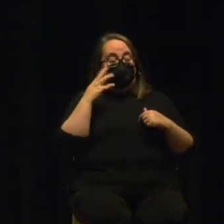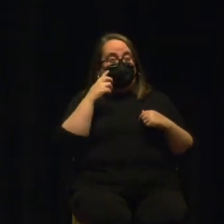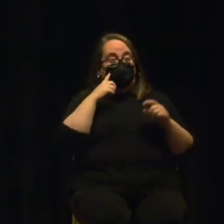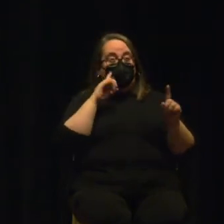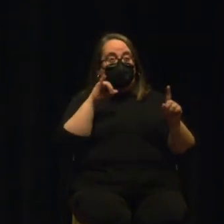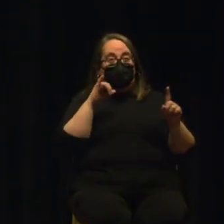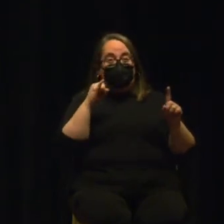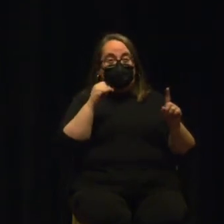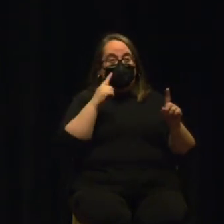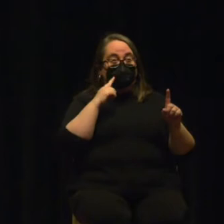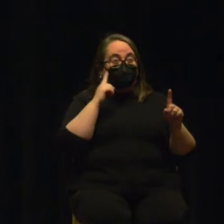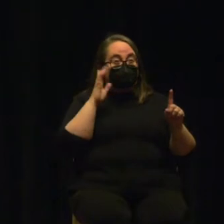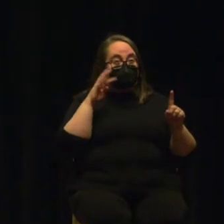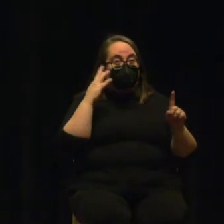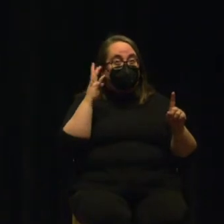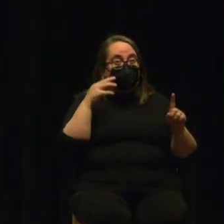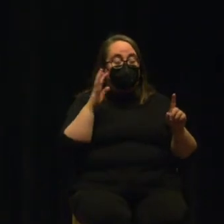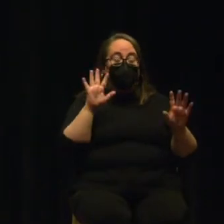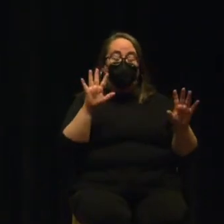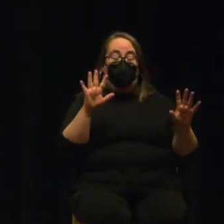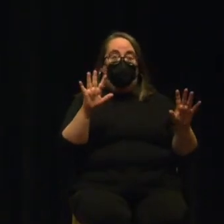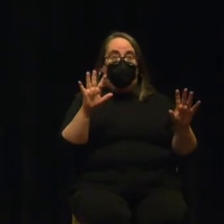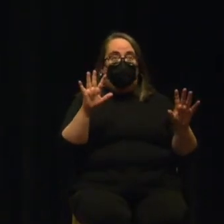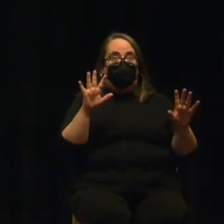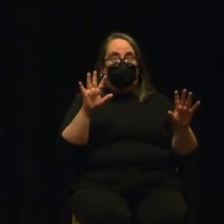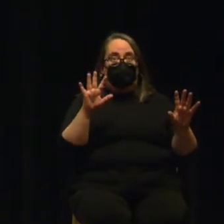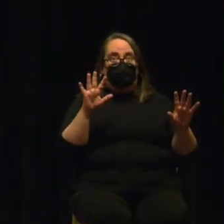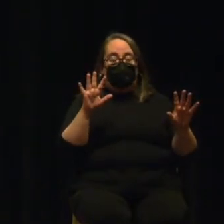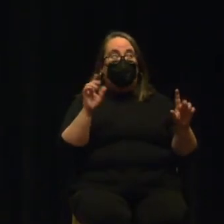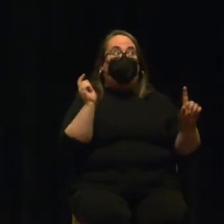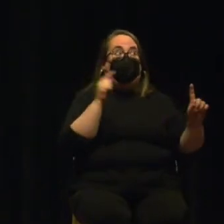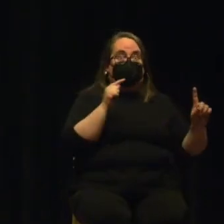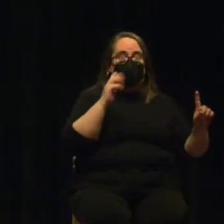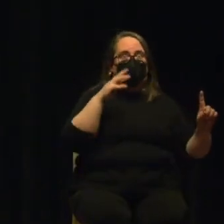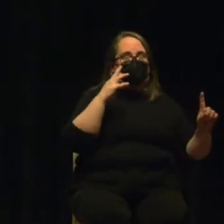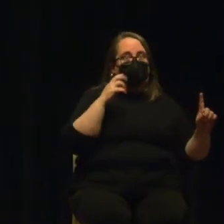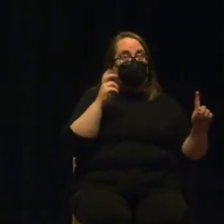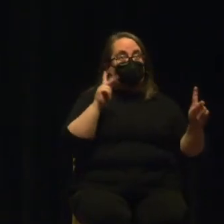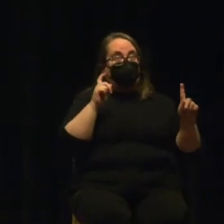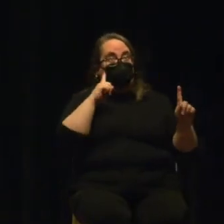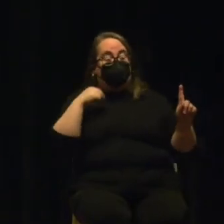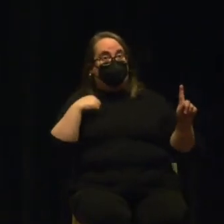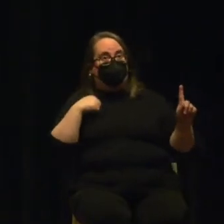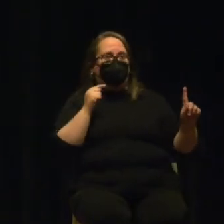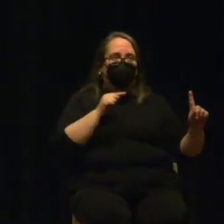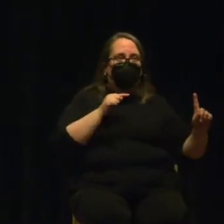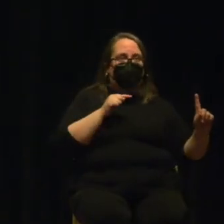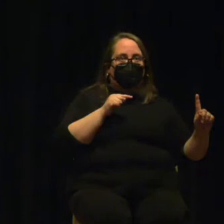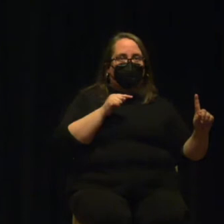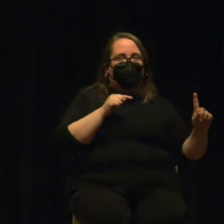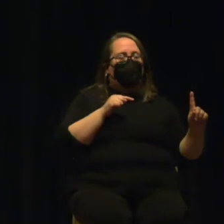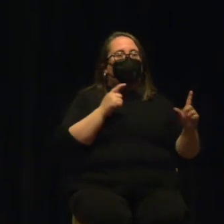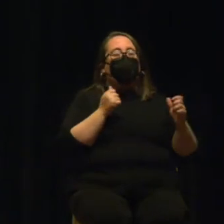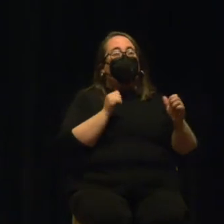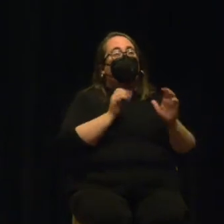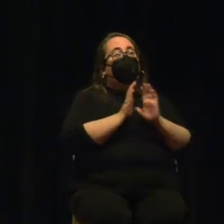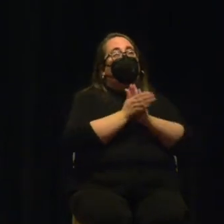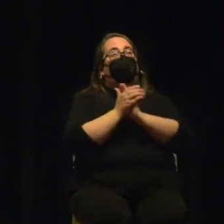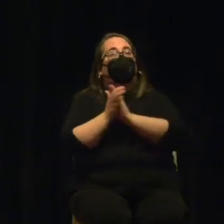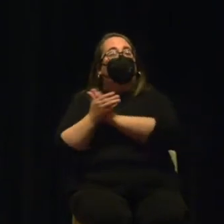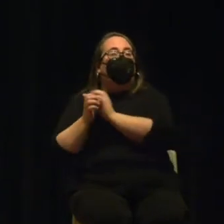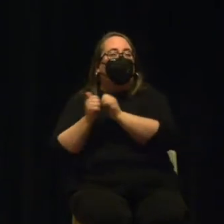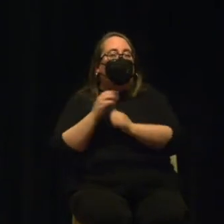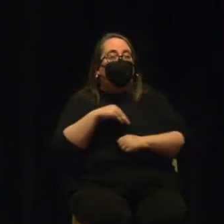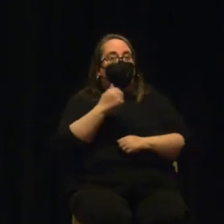crazy. He was like, you know, he's really like, you know, just I'm paraphrasing, but he's like, you know, he's running around with all these white women. There's nobody